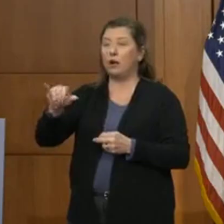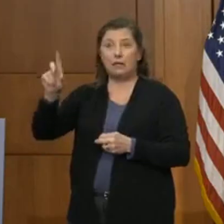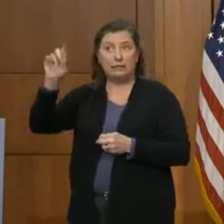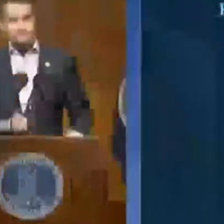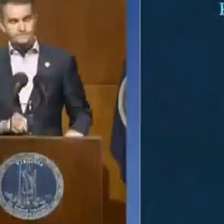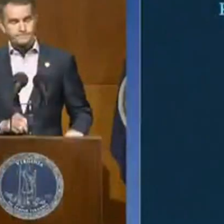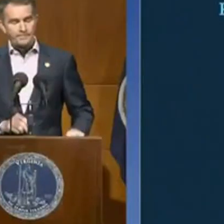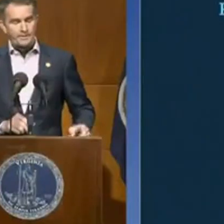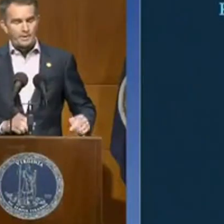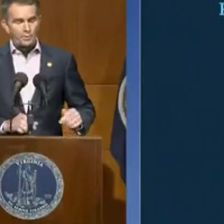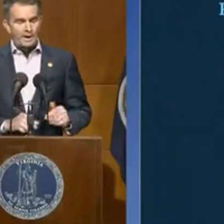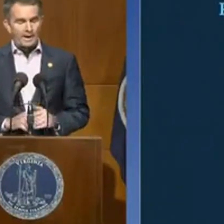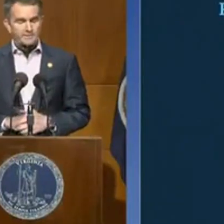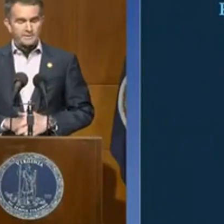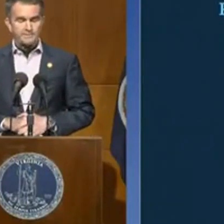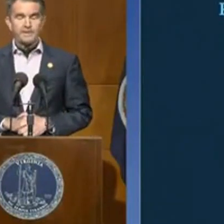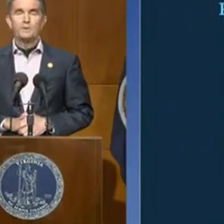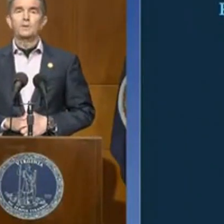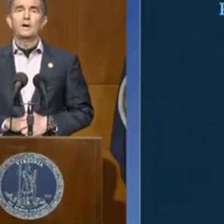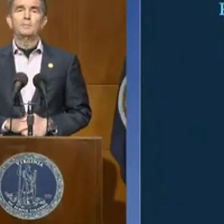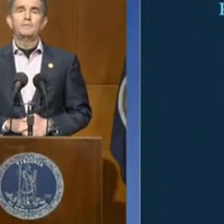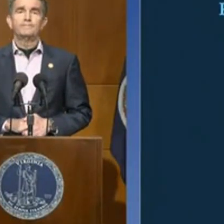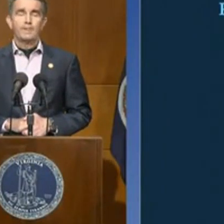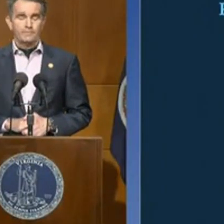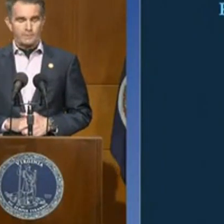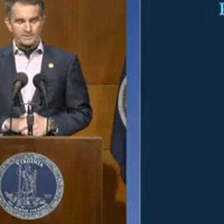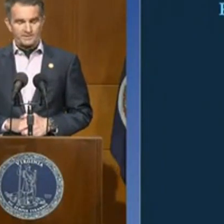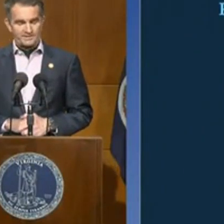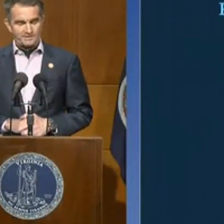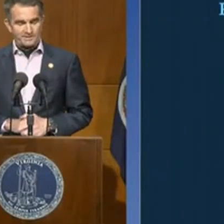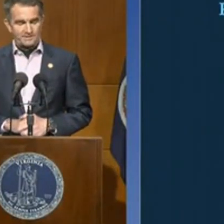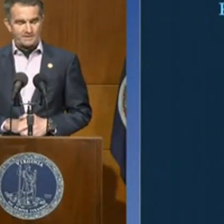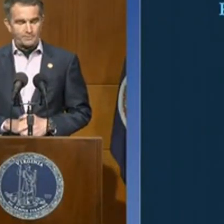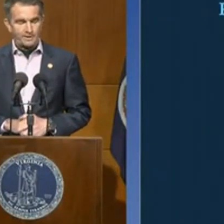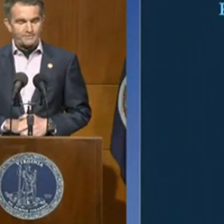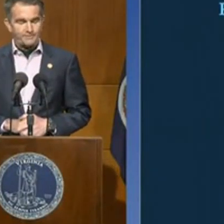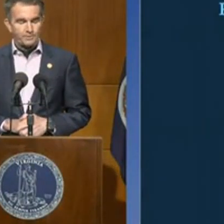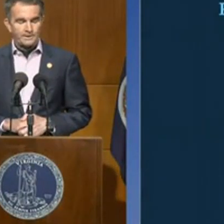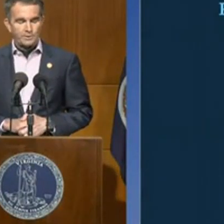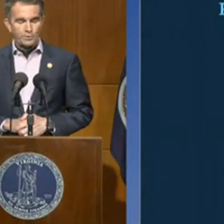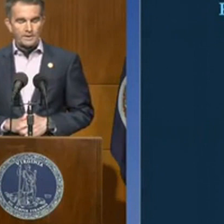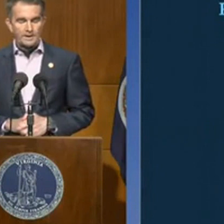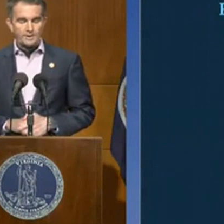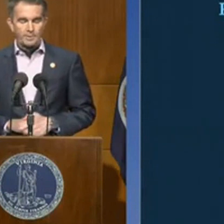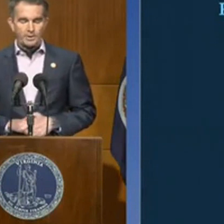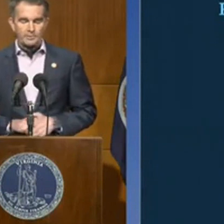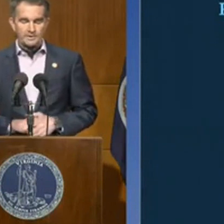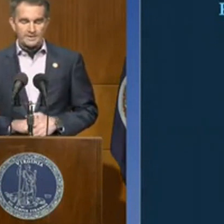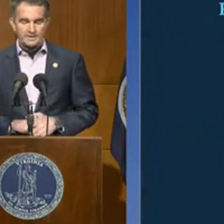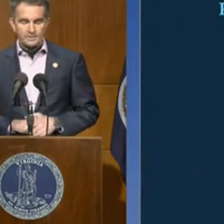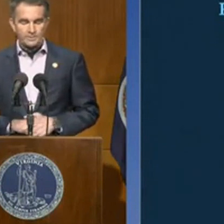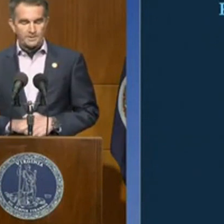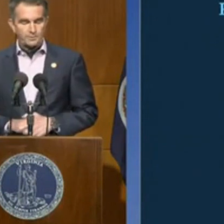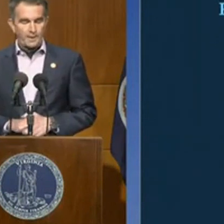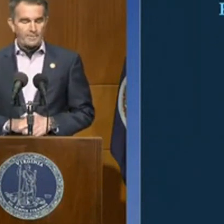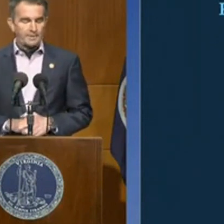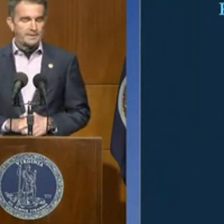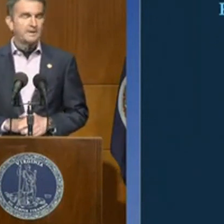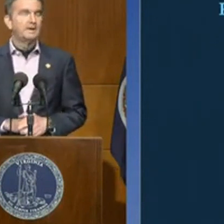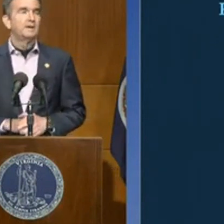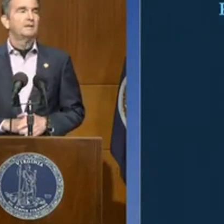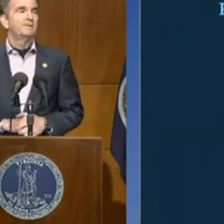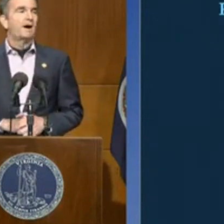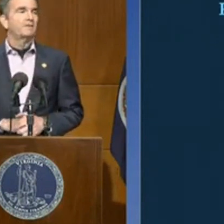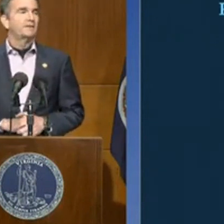president. We're asking the federal government for assistance and for a fully coordinated approach in dealing with this